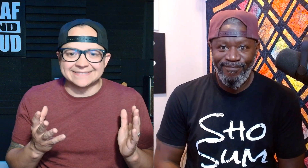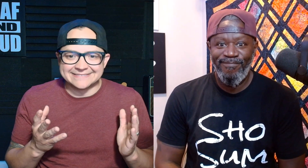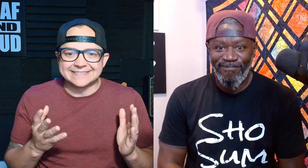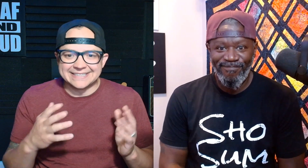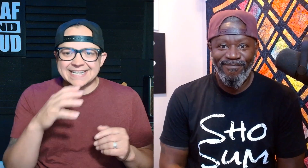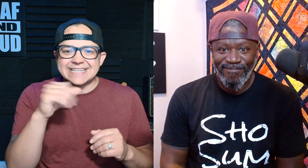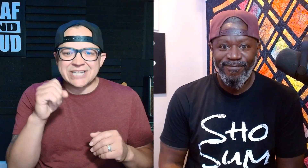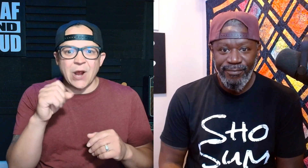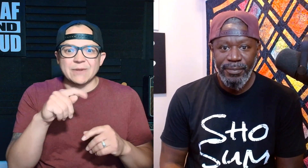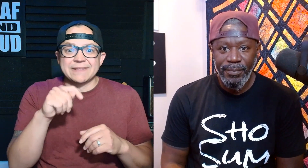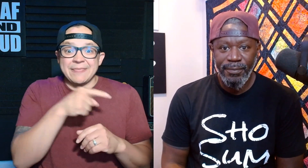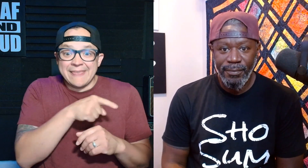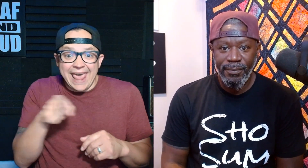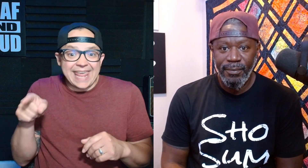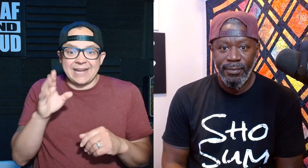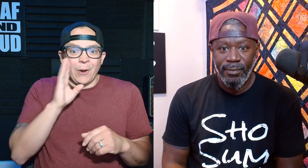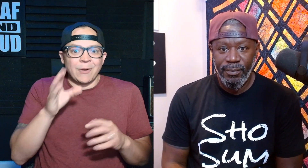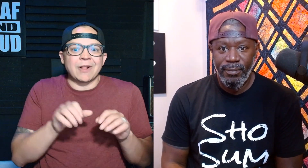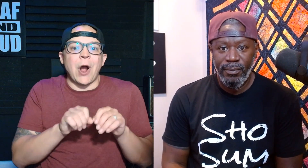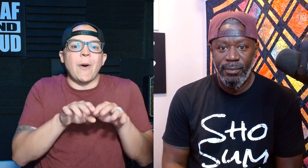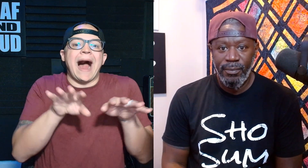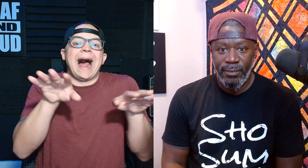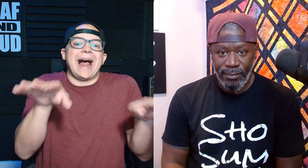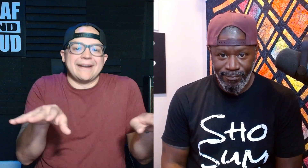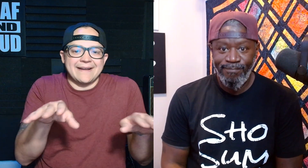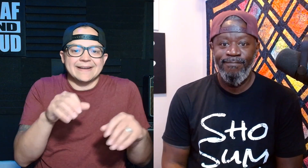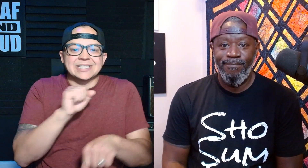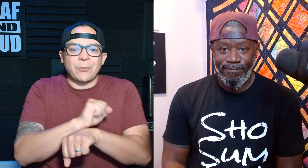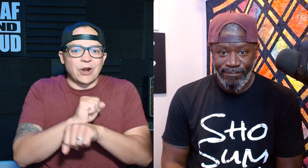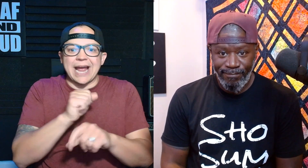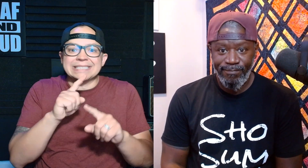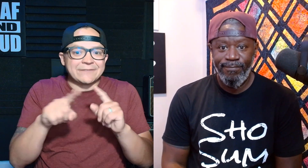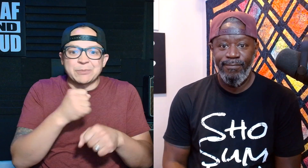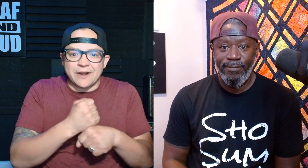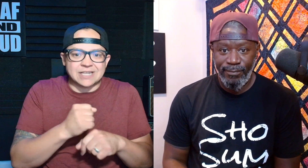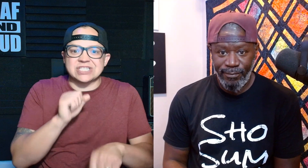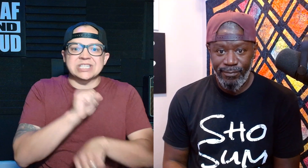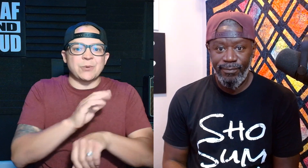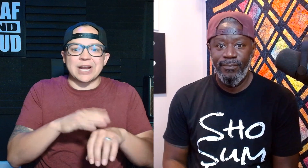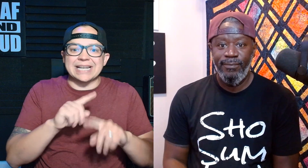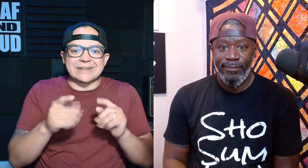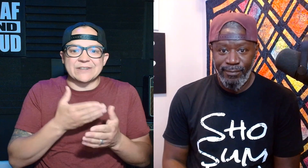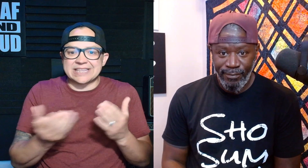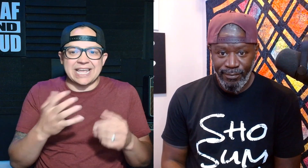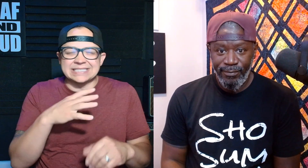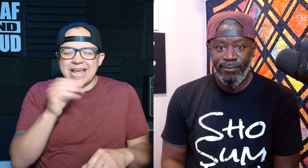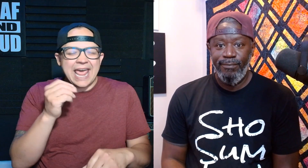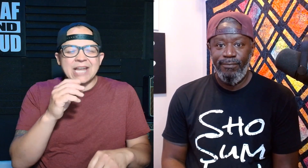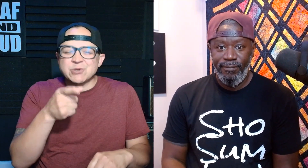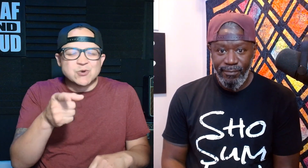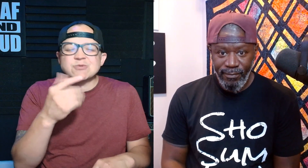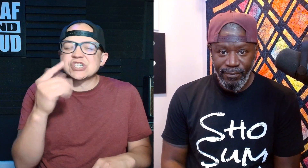experience. So they will go on to work on different productions, to work on different